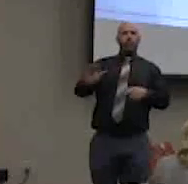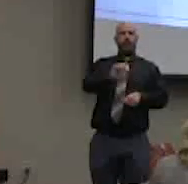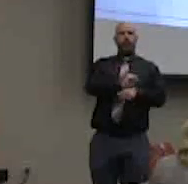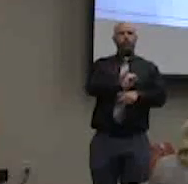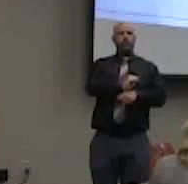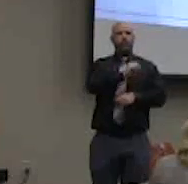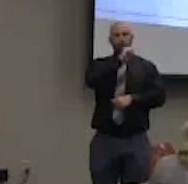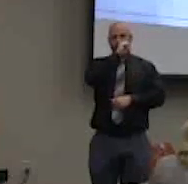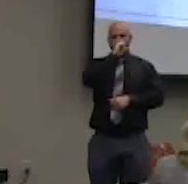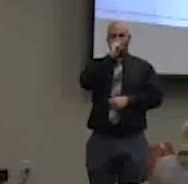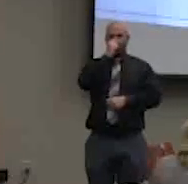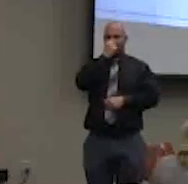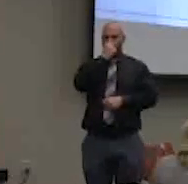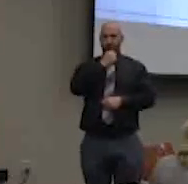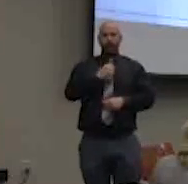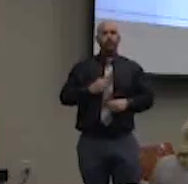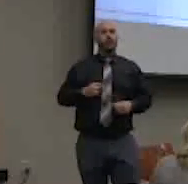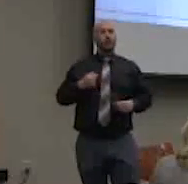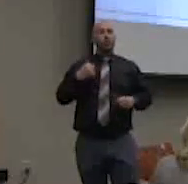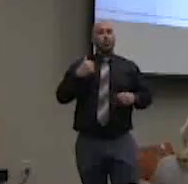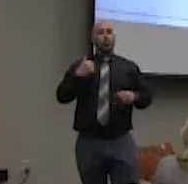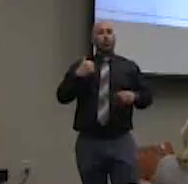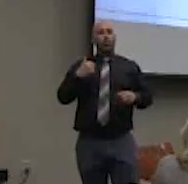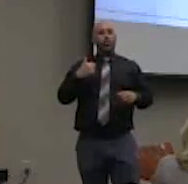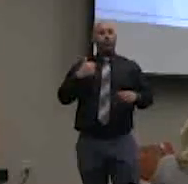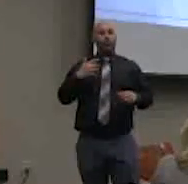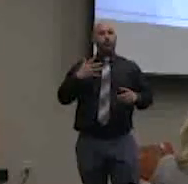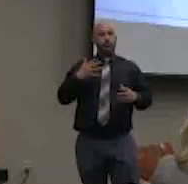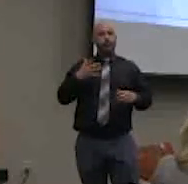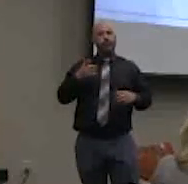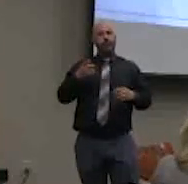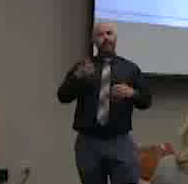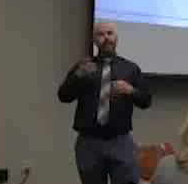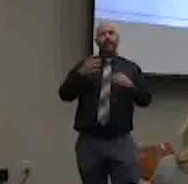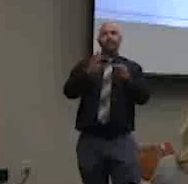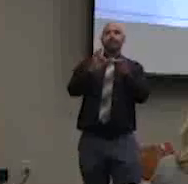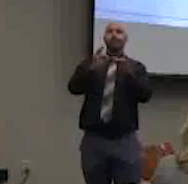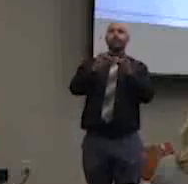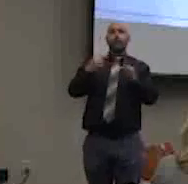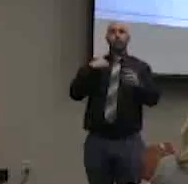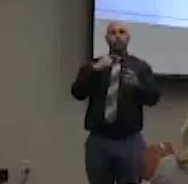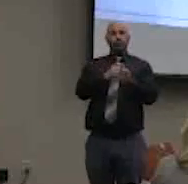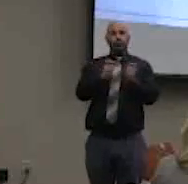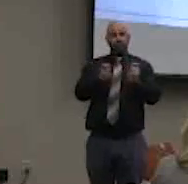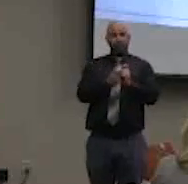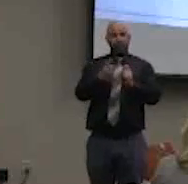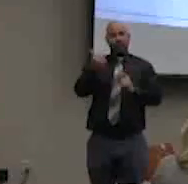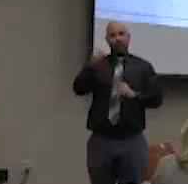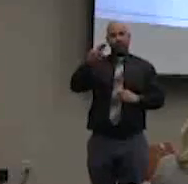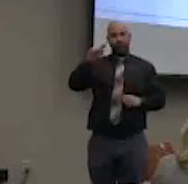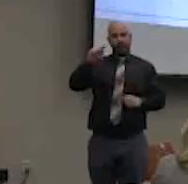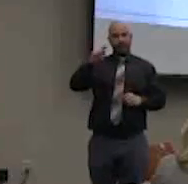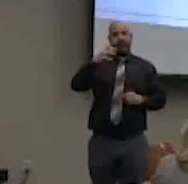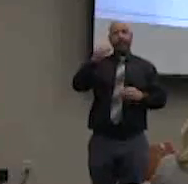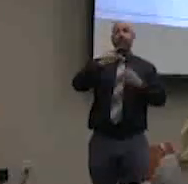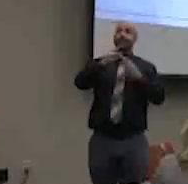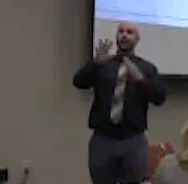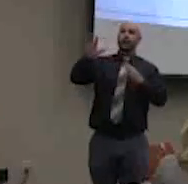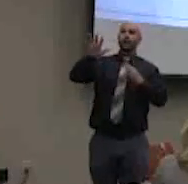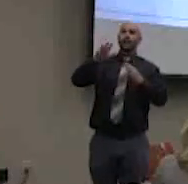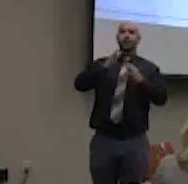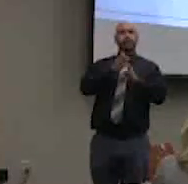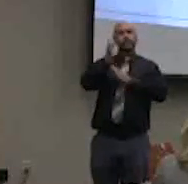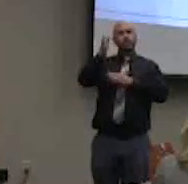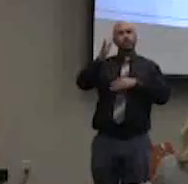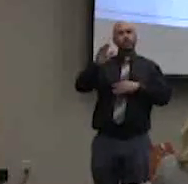position themselves as change agents and leaders in their respective fields. All of the ECS staff are subject matter experts